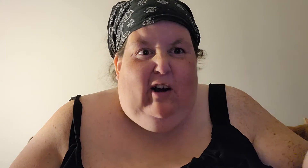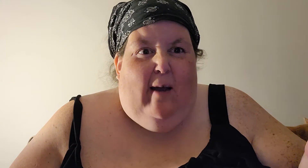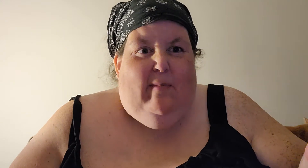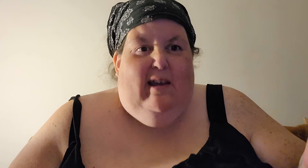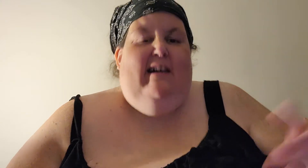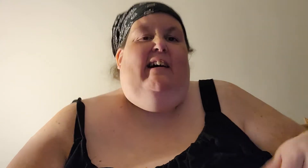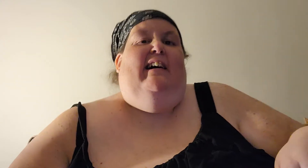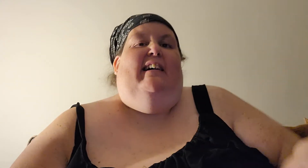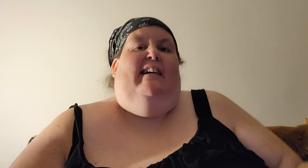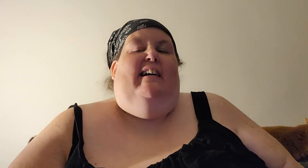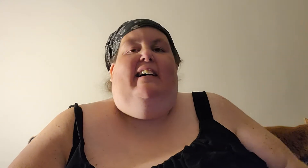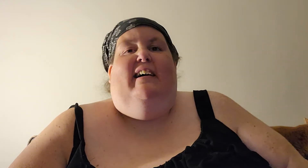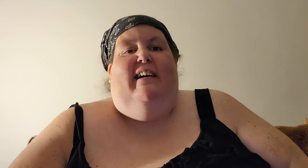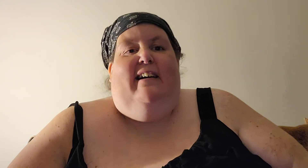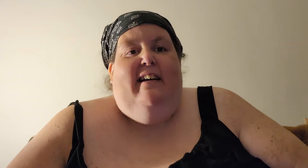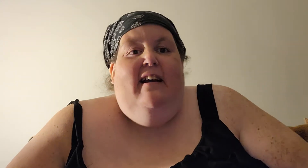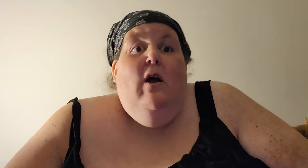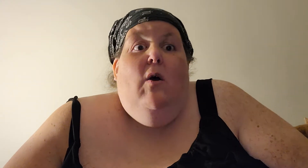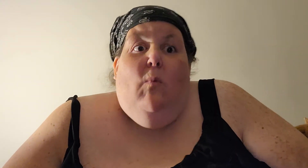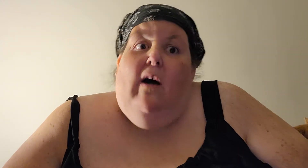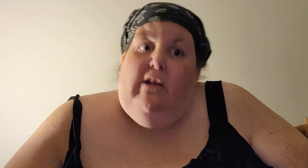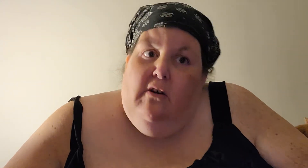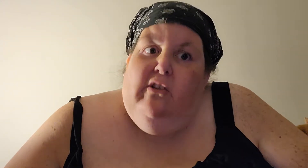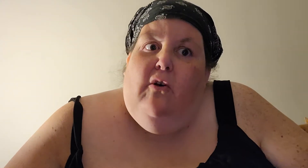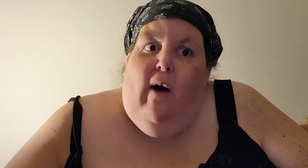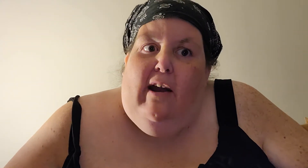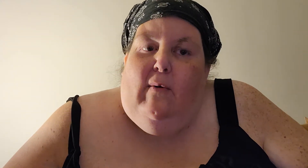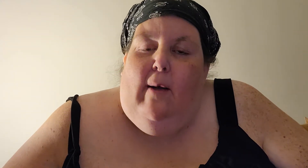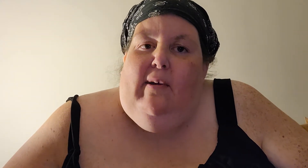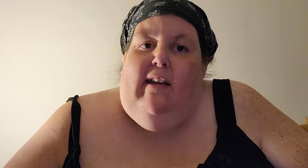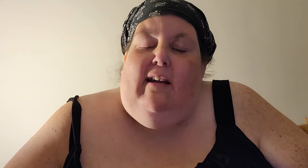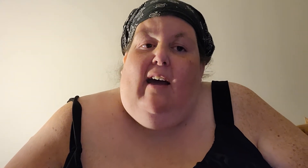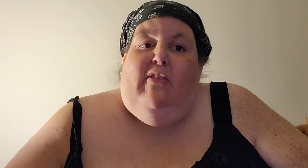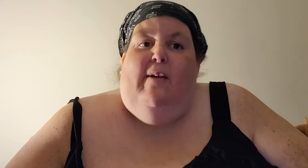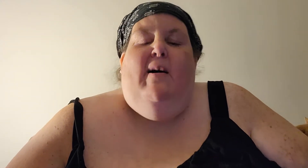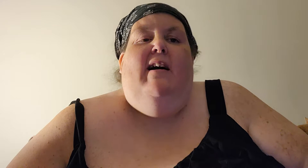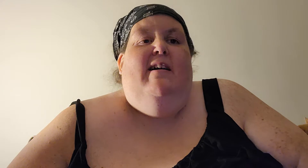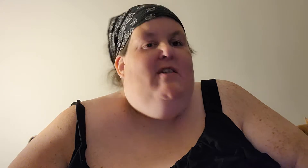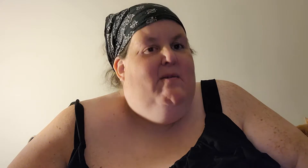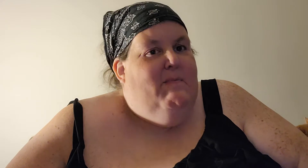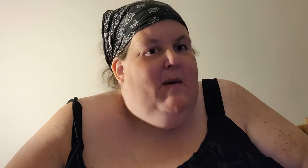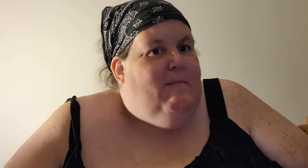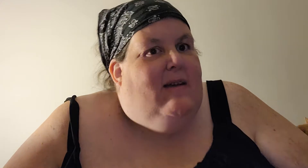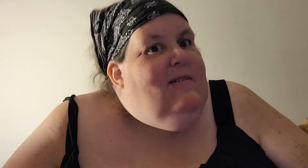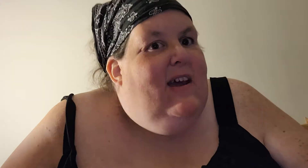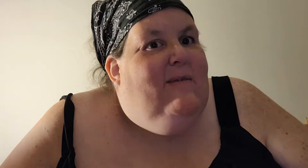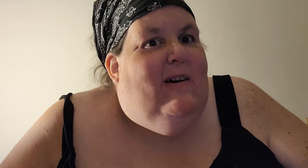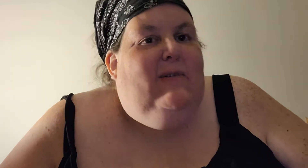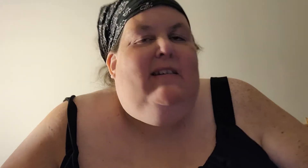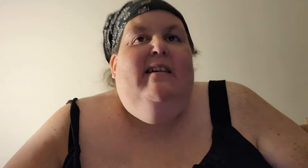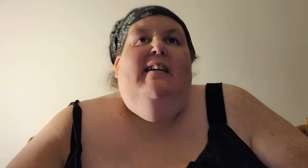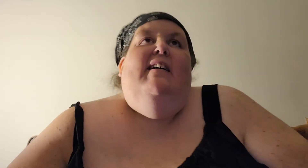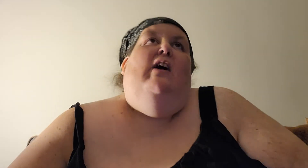at me? Well, you'll know why you're rubbing it at them. Maybe they won't.